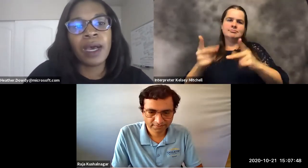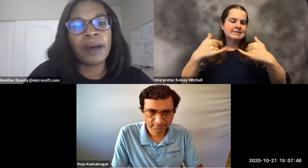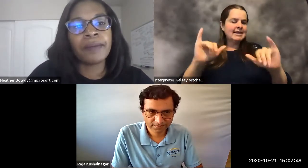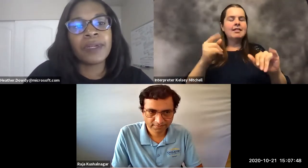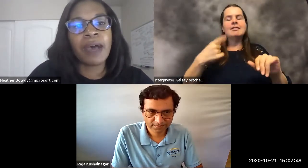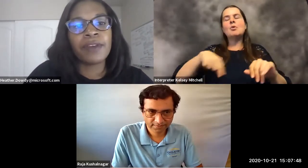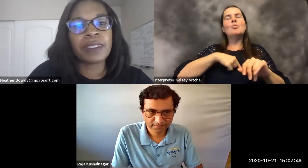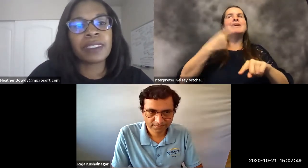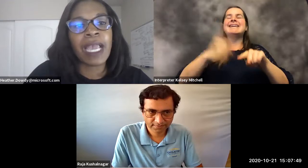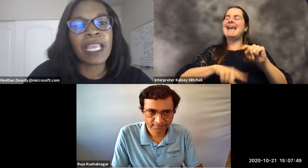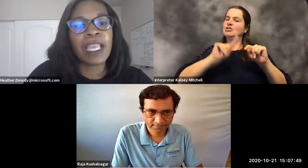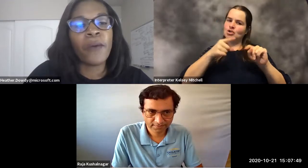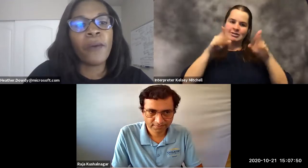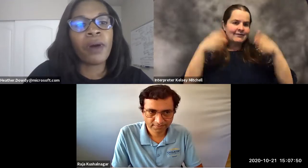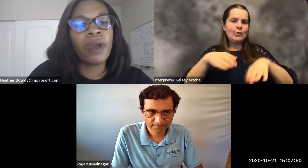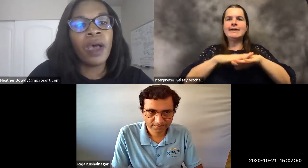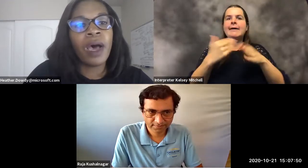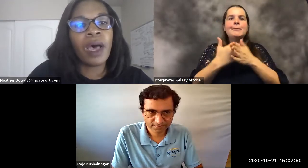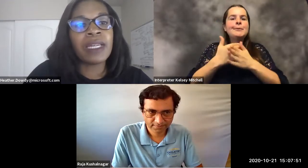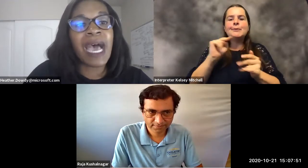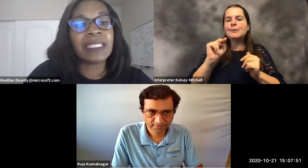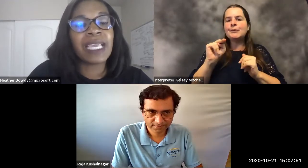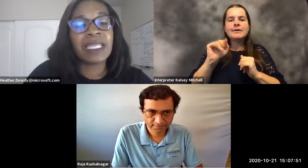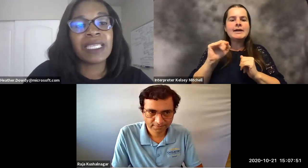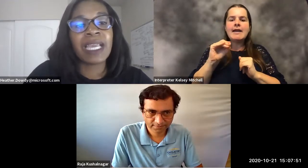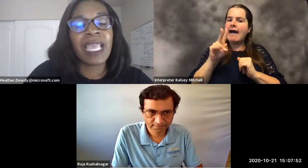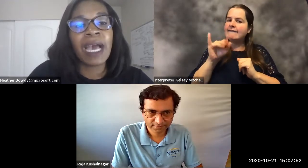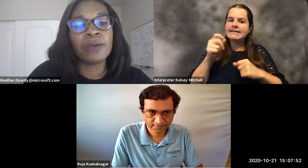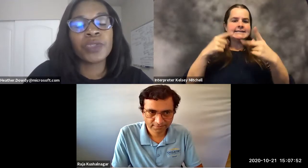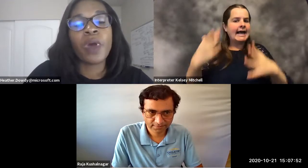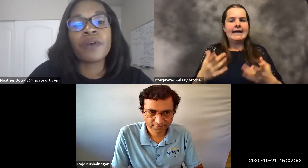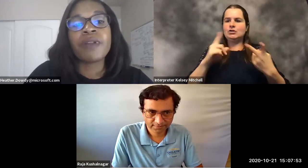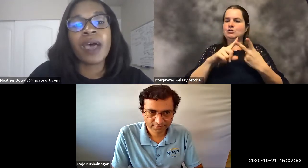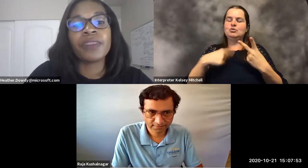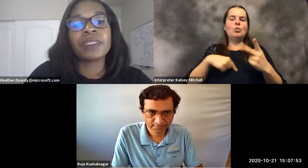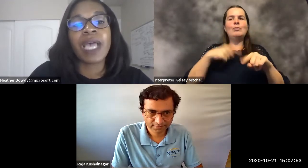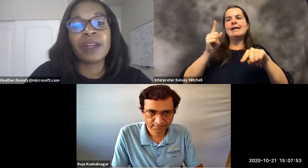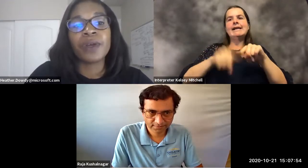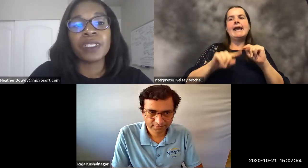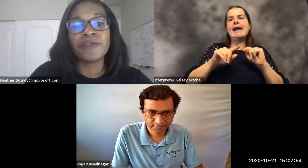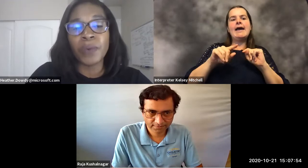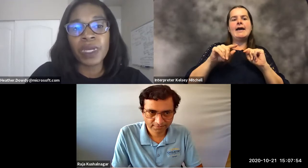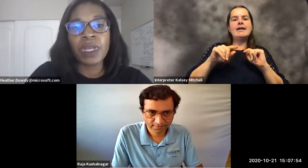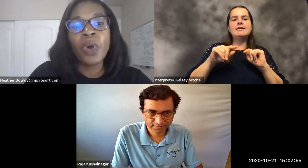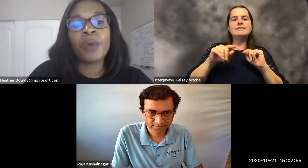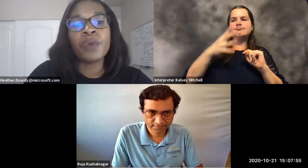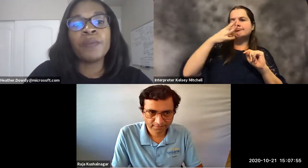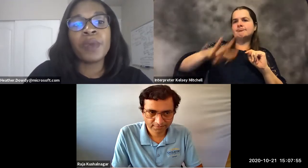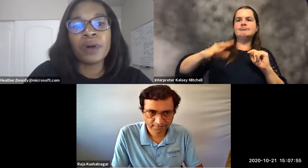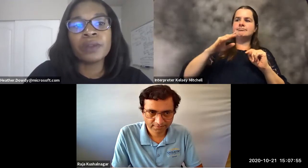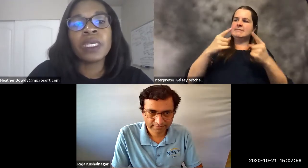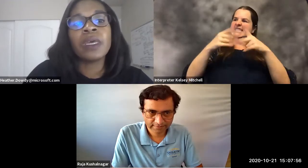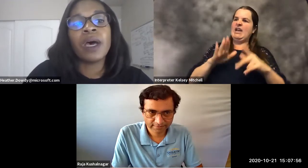on novice signing or not take into account whether or not the signer is fluent when